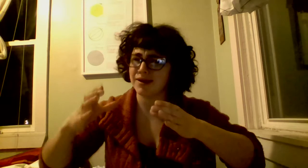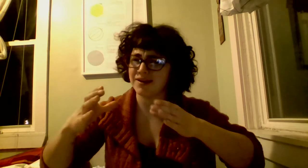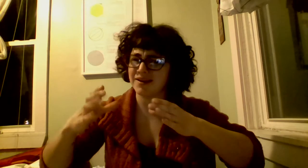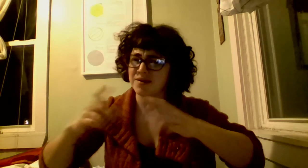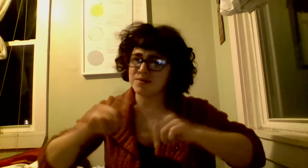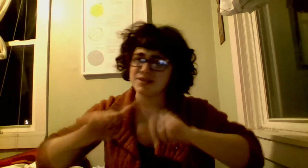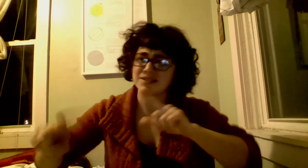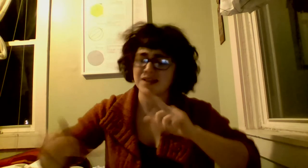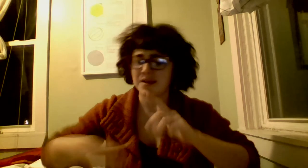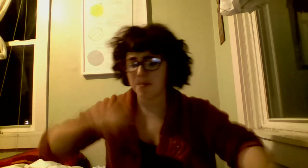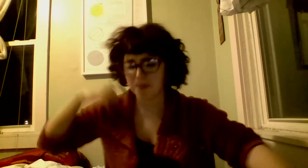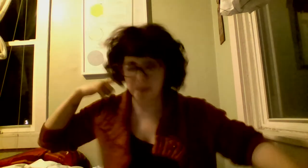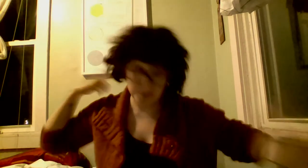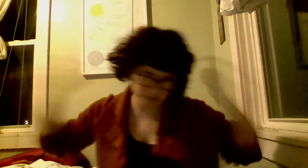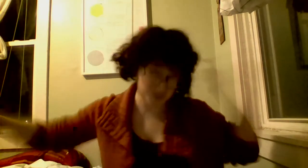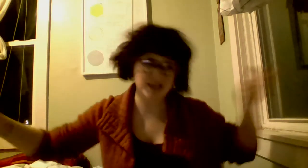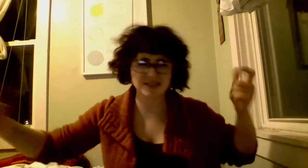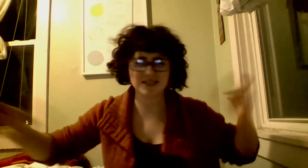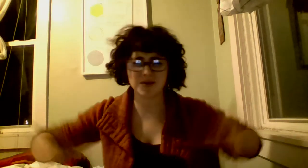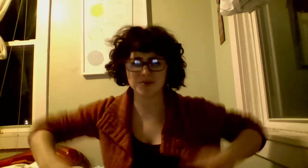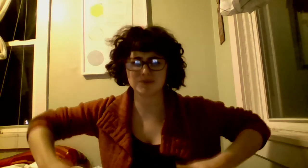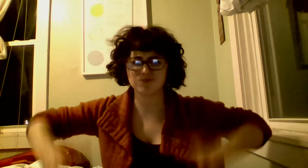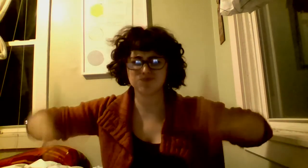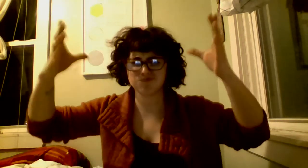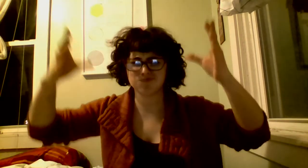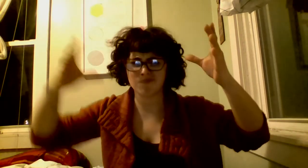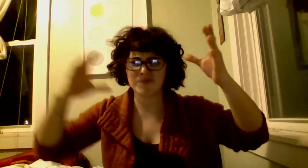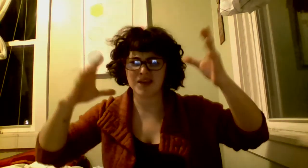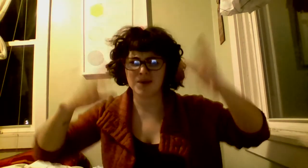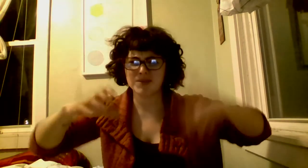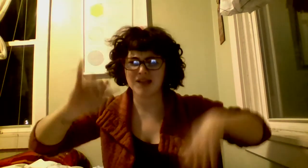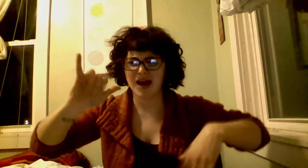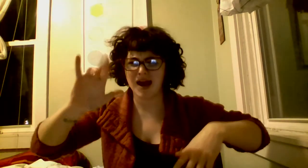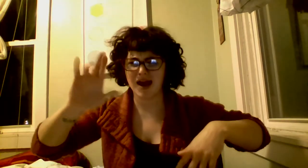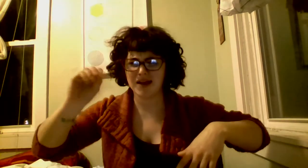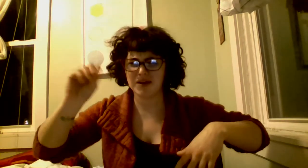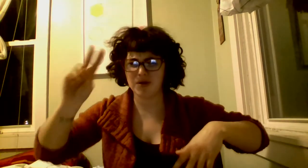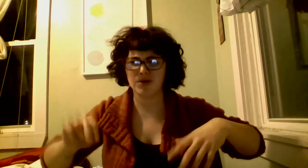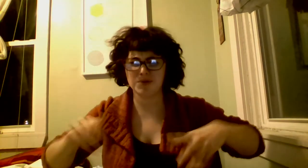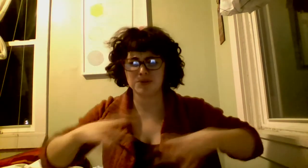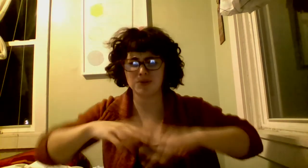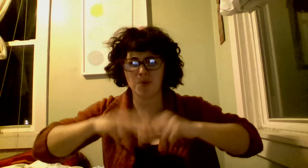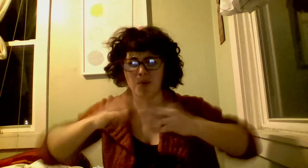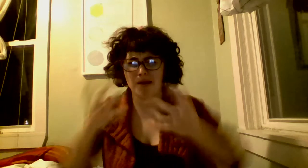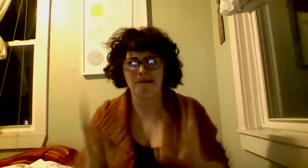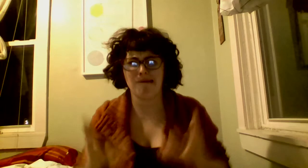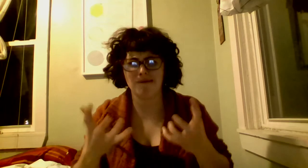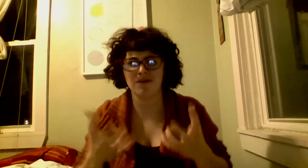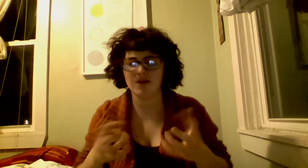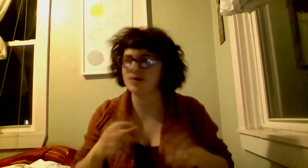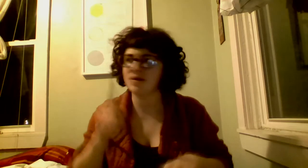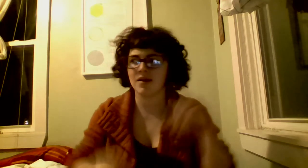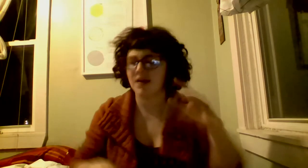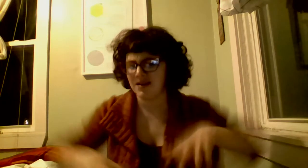huge cast iron, and he couldn't even budge it. So he had to think really fast. After Biddy had an idea, and he